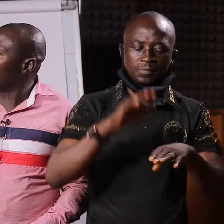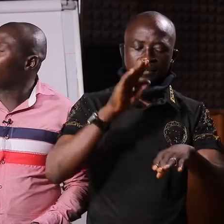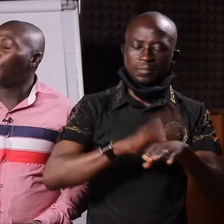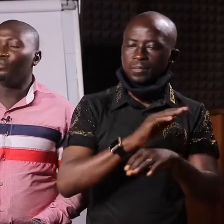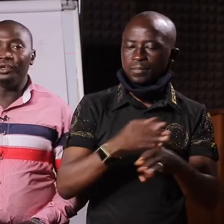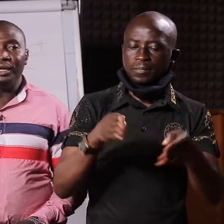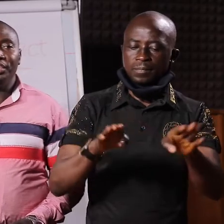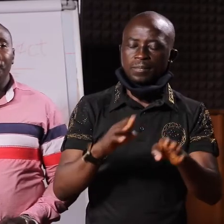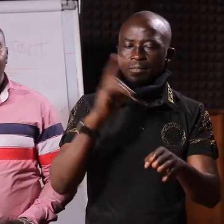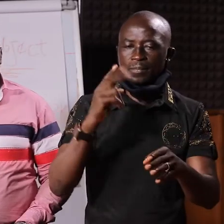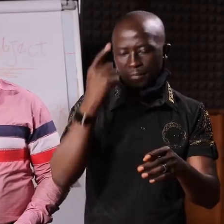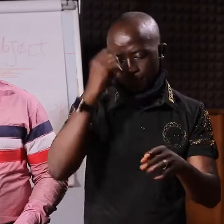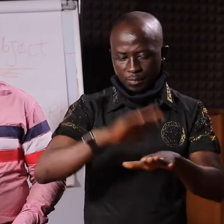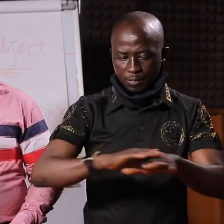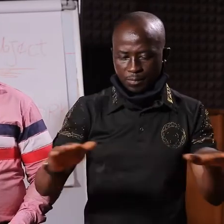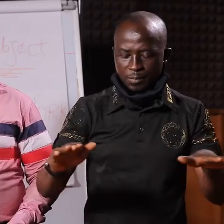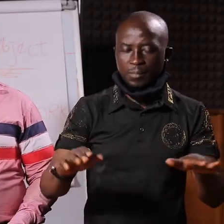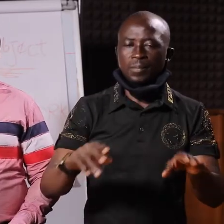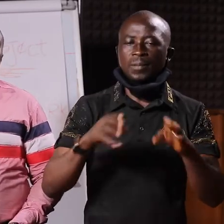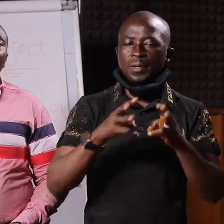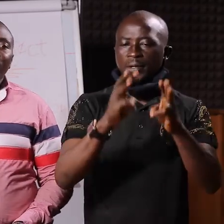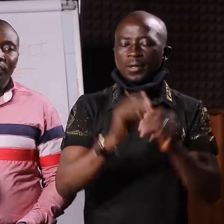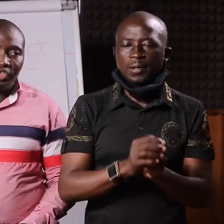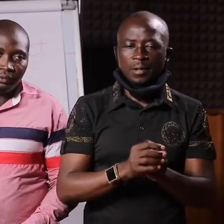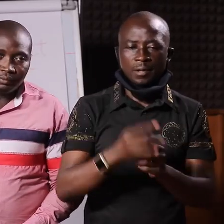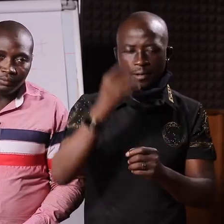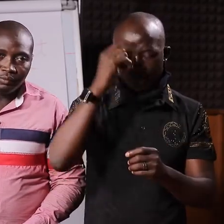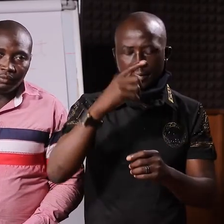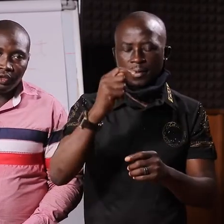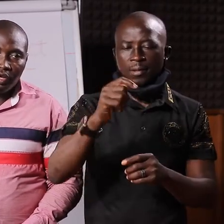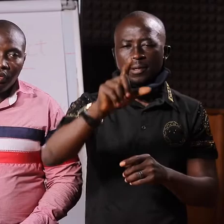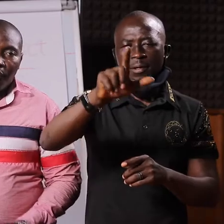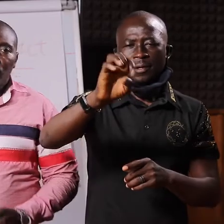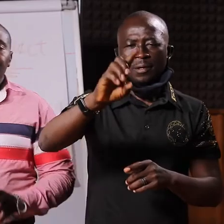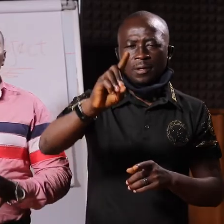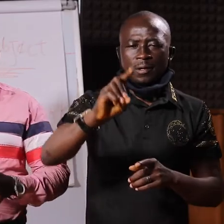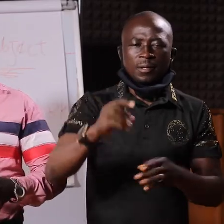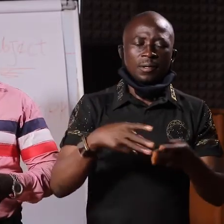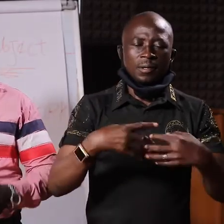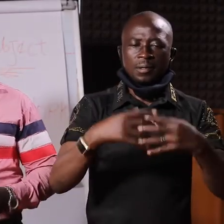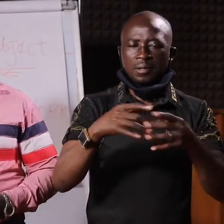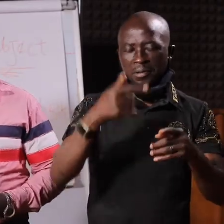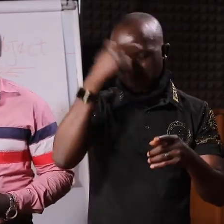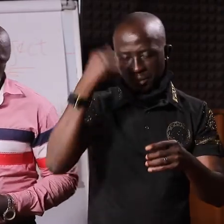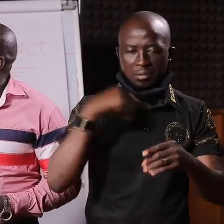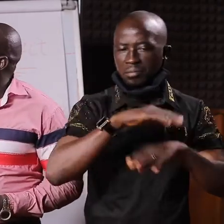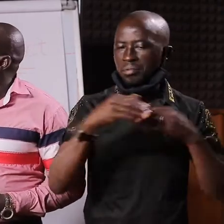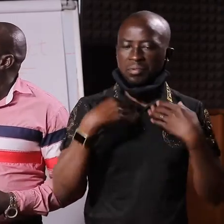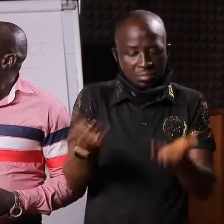are used for the bench method. Now, for the lathe machine, because we do not have a lathe machine